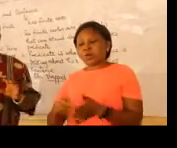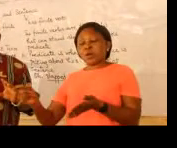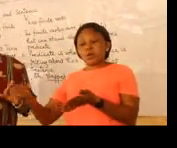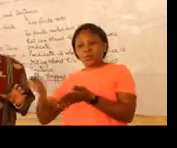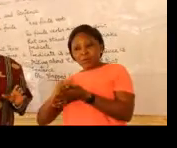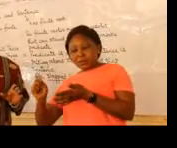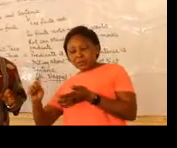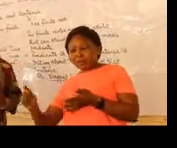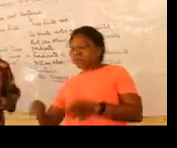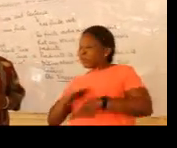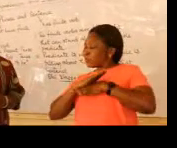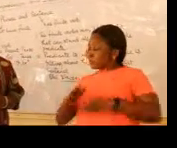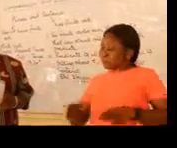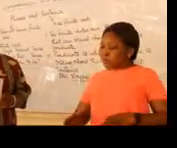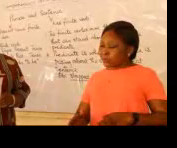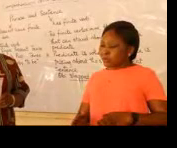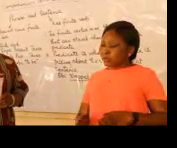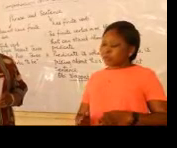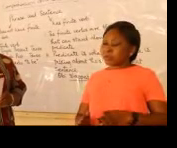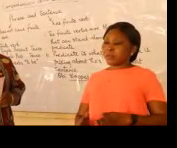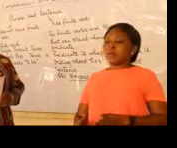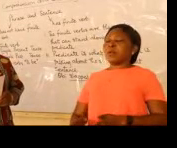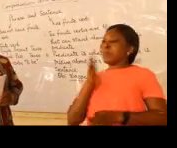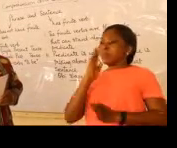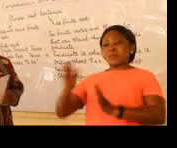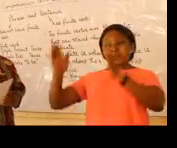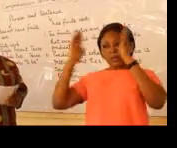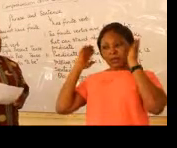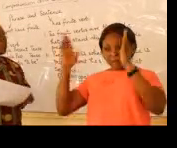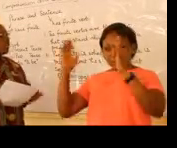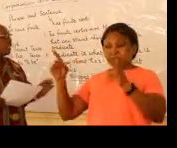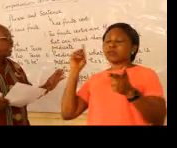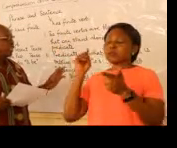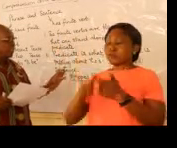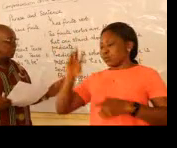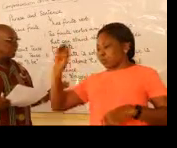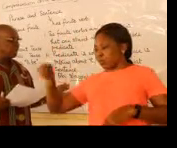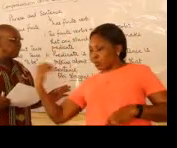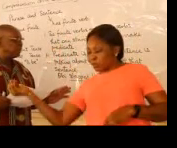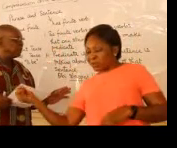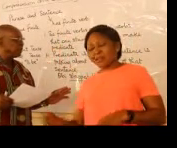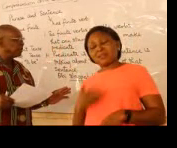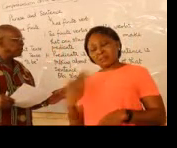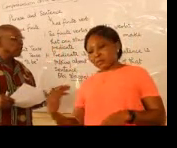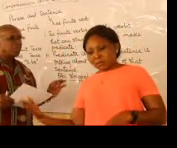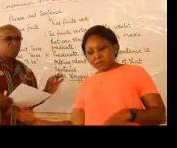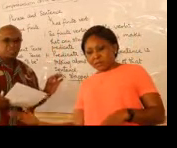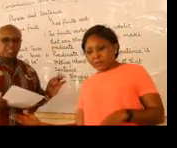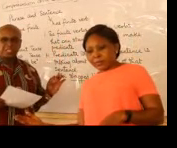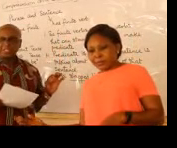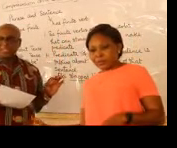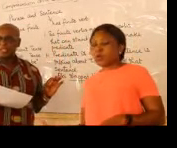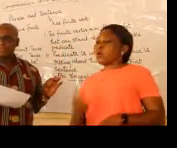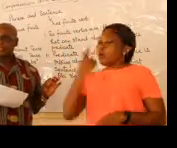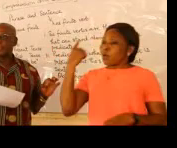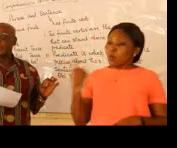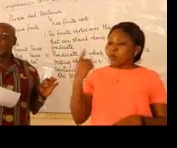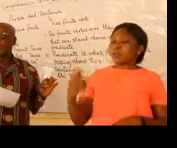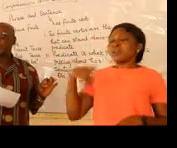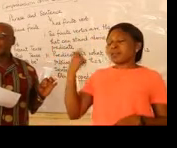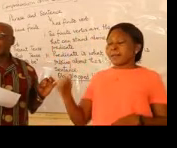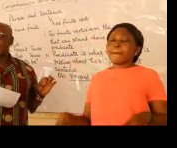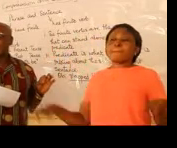You don't pay attention to other issues. Just the